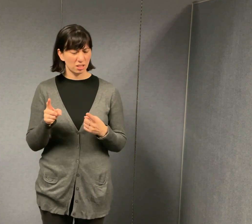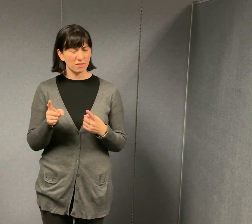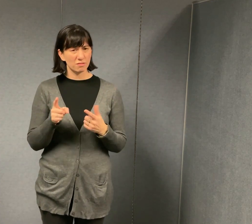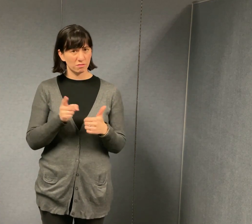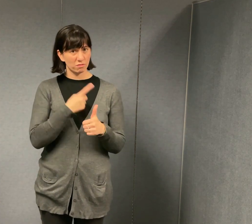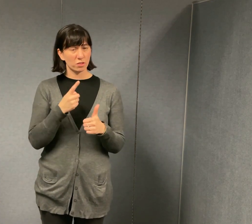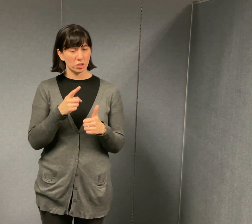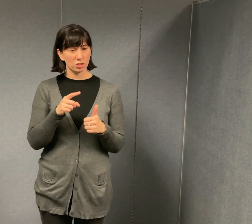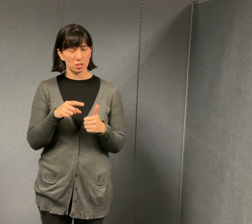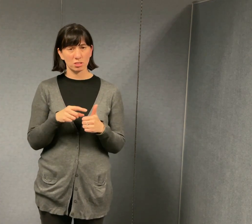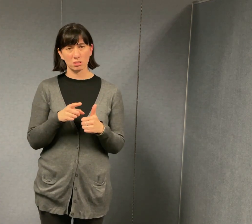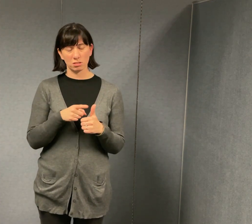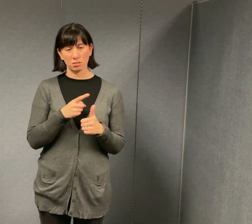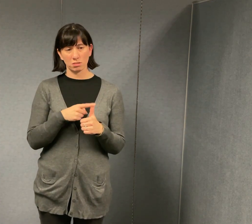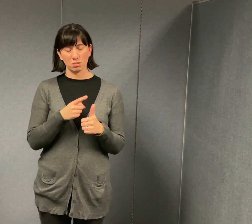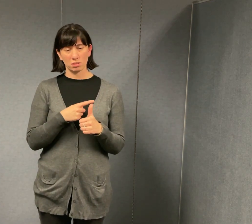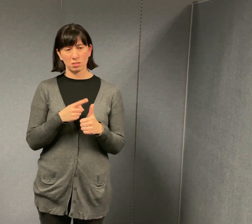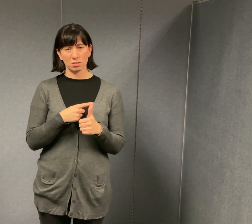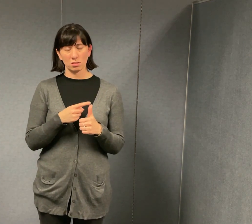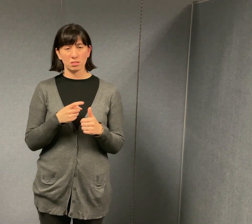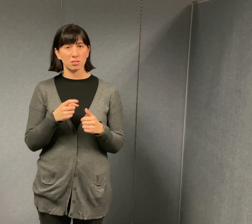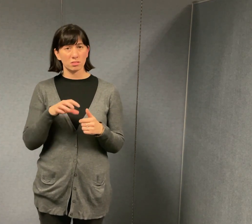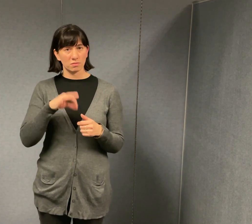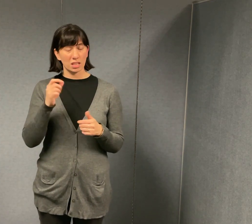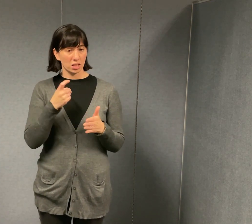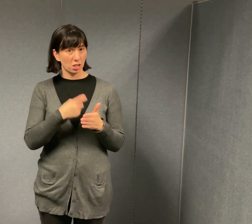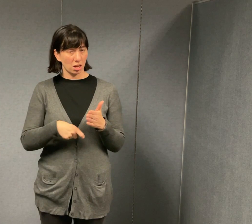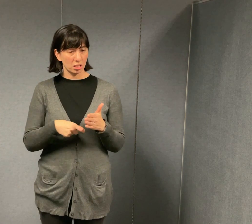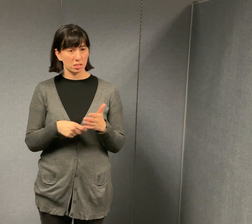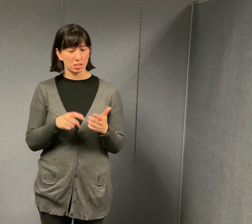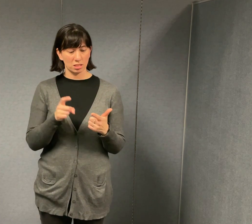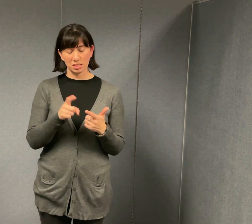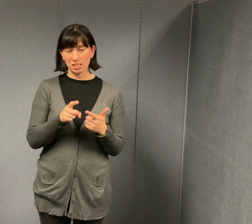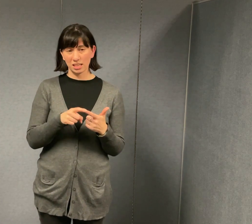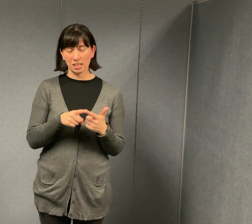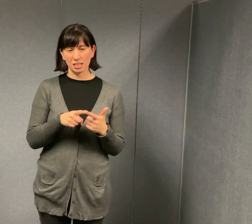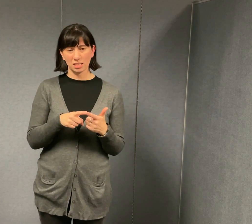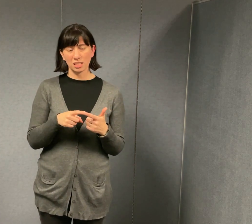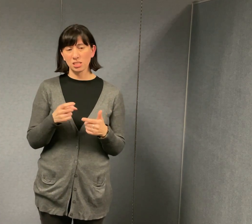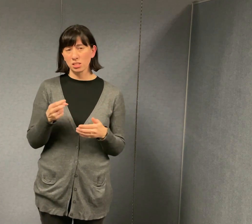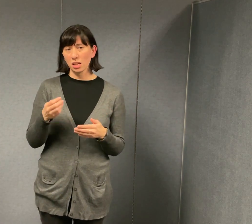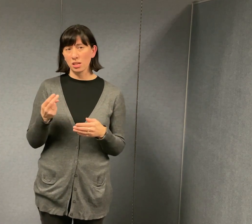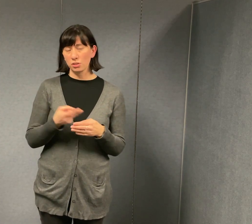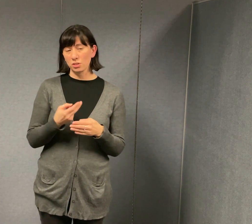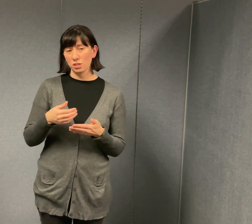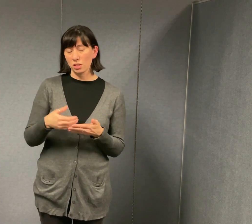use that new volume formula we practiced yesterday. Now, how do we